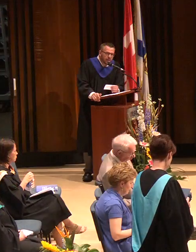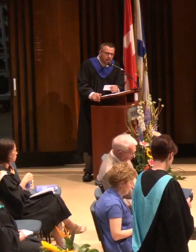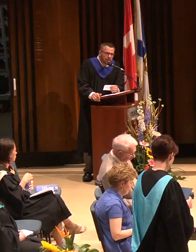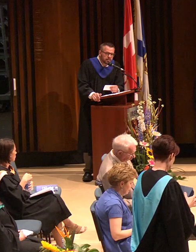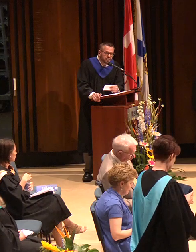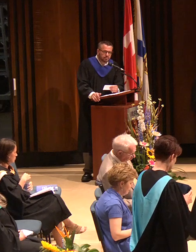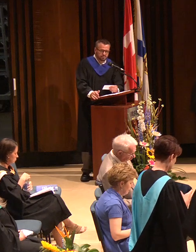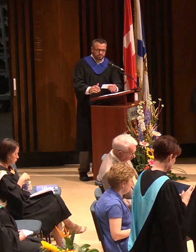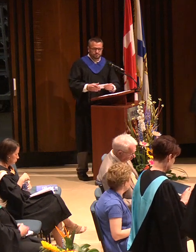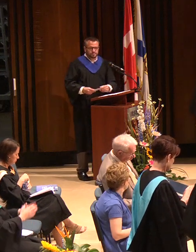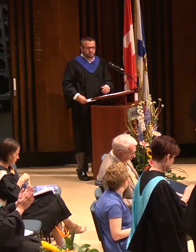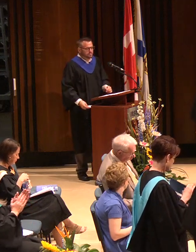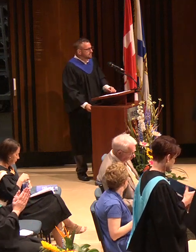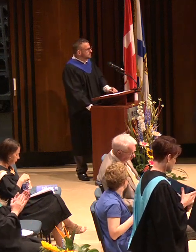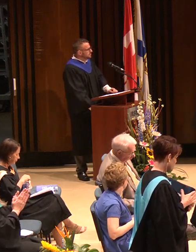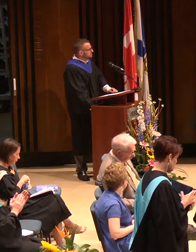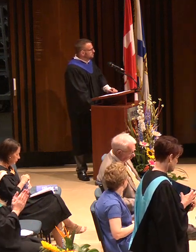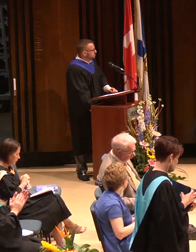Ikue Garland.